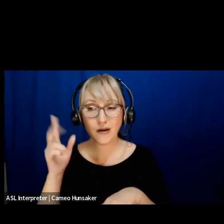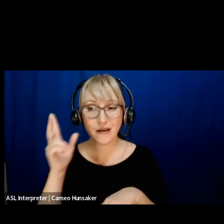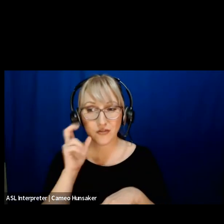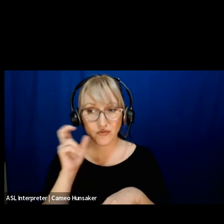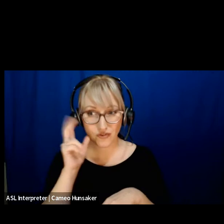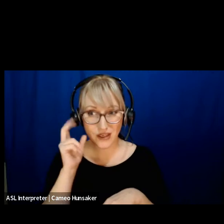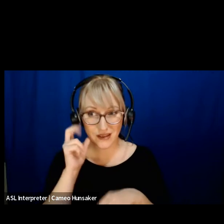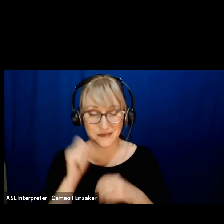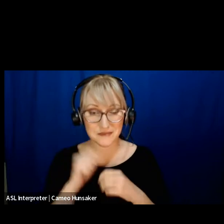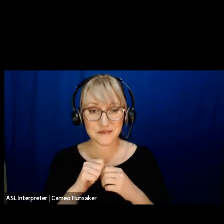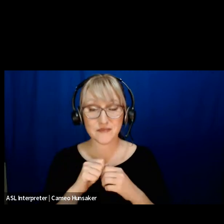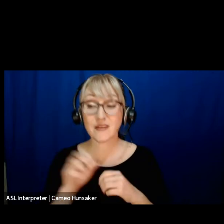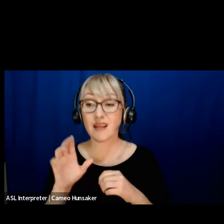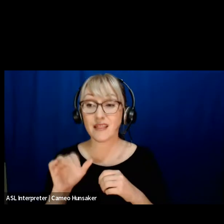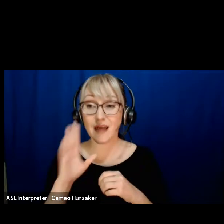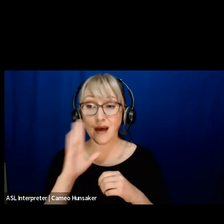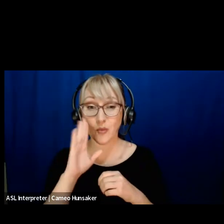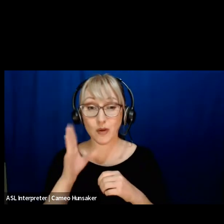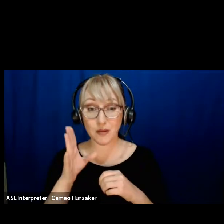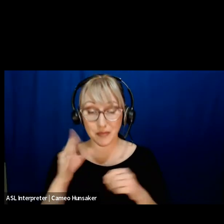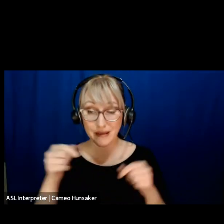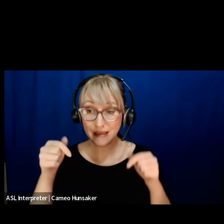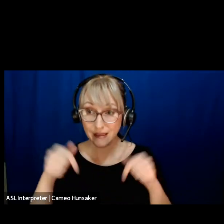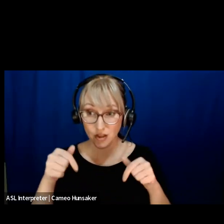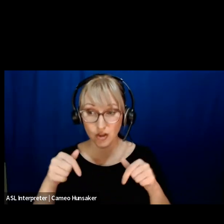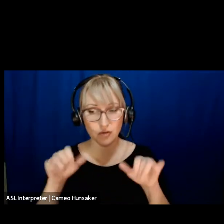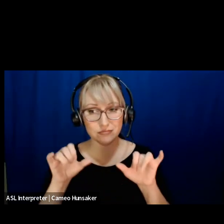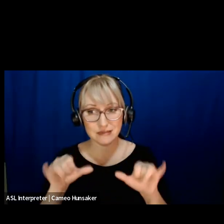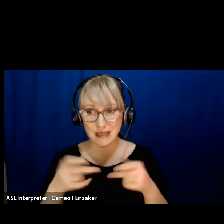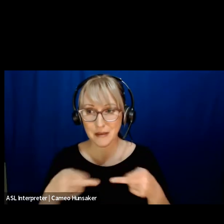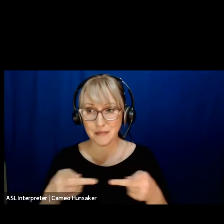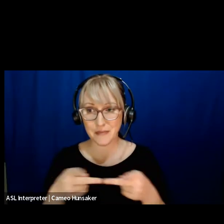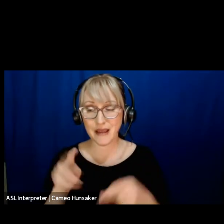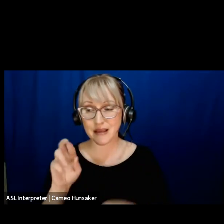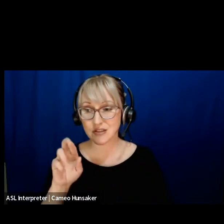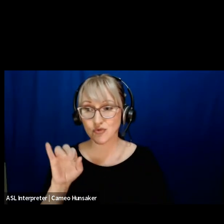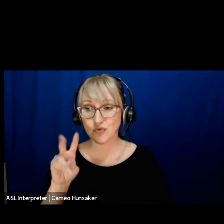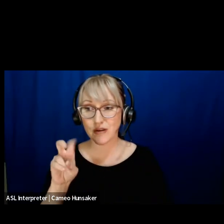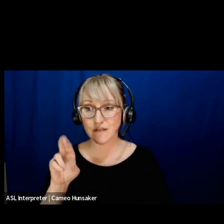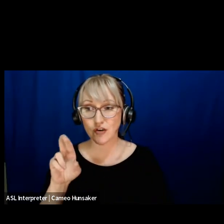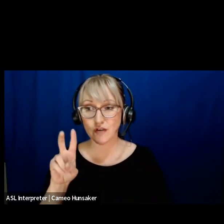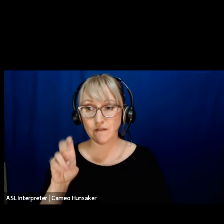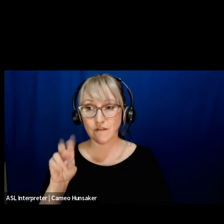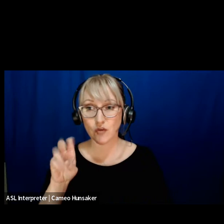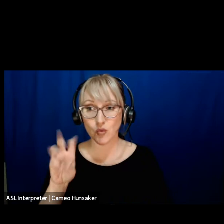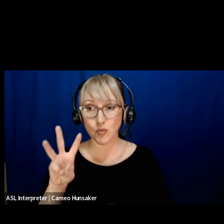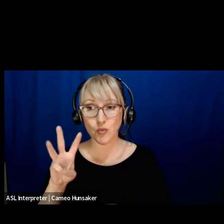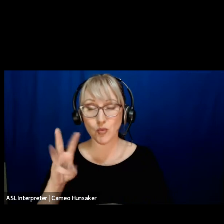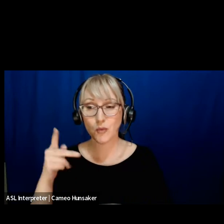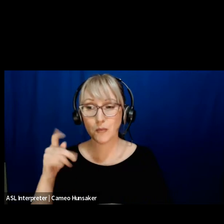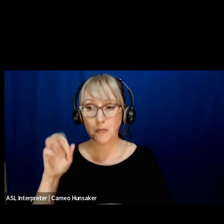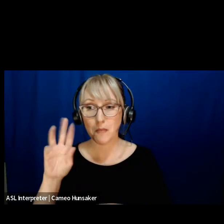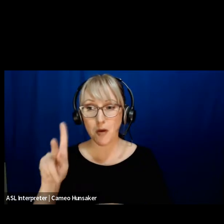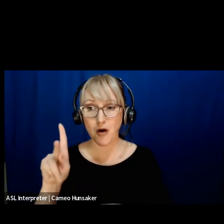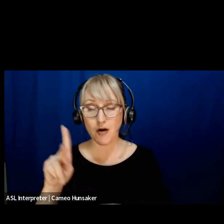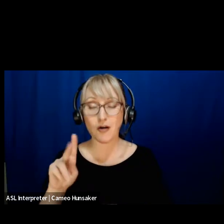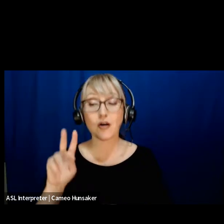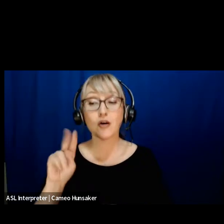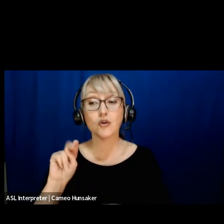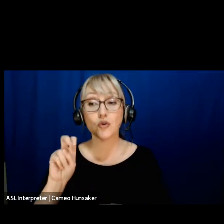Will be held here in the same place, Riverview Park, on November 4th,